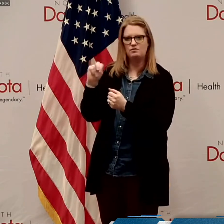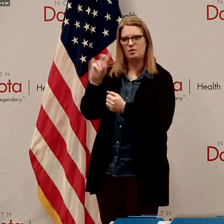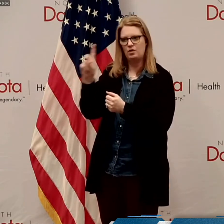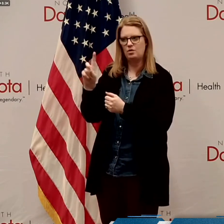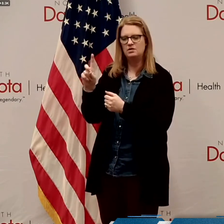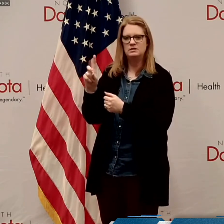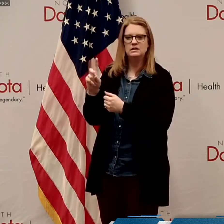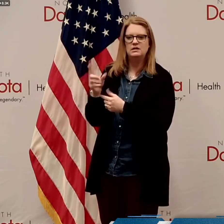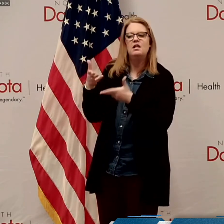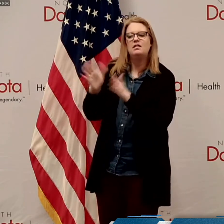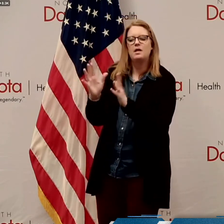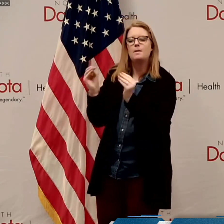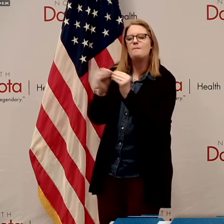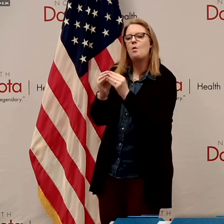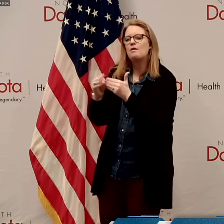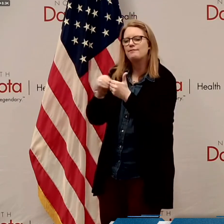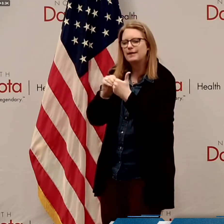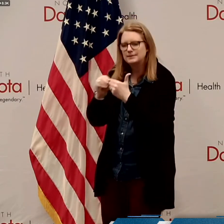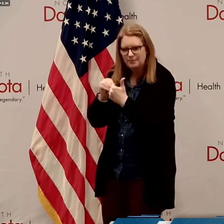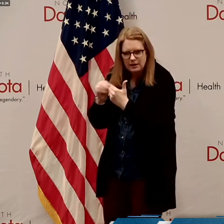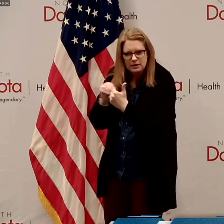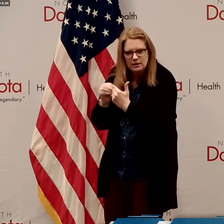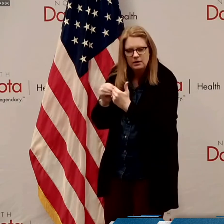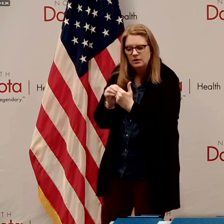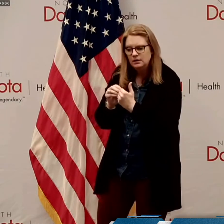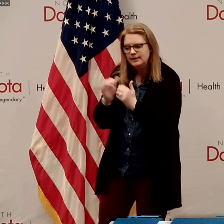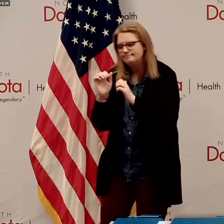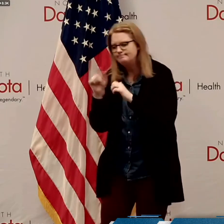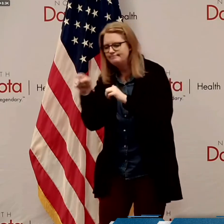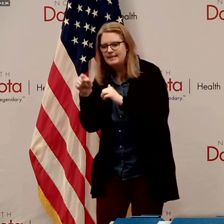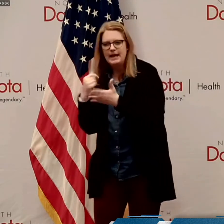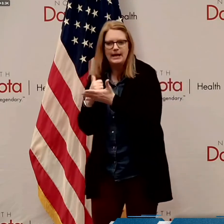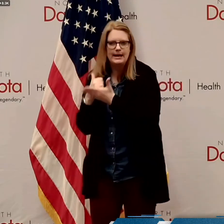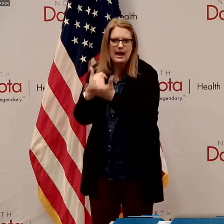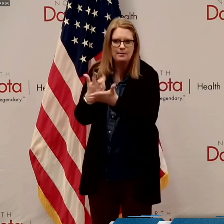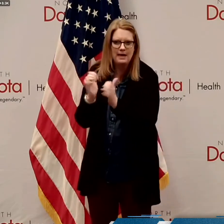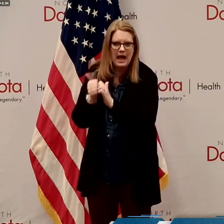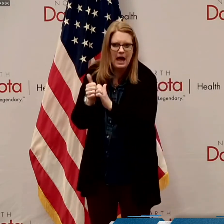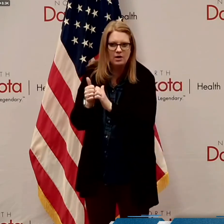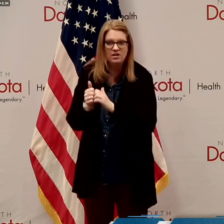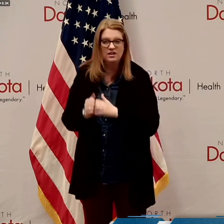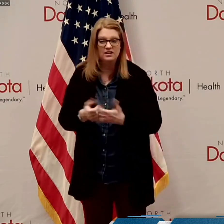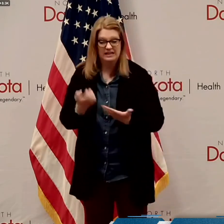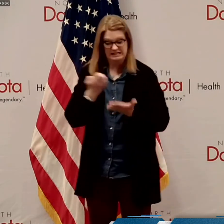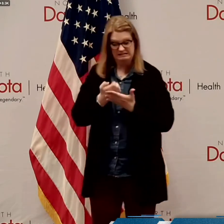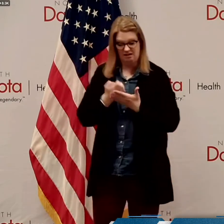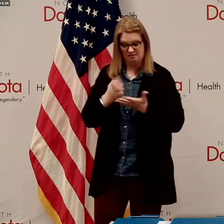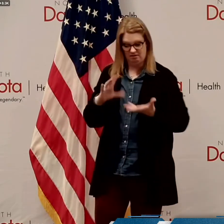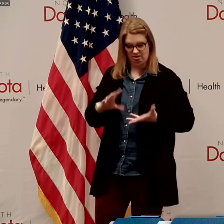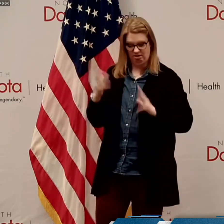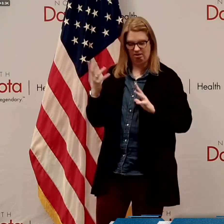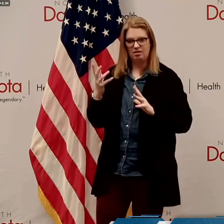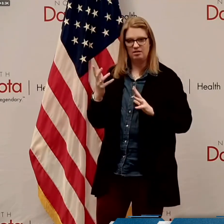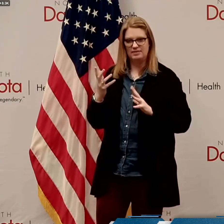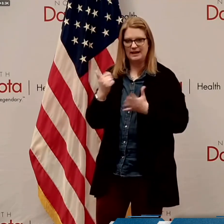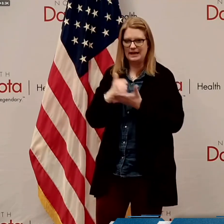Dakota more flexibility in terms of what they might be able to do as we work our way out of this economic situation. So anyway, that's good